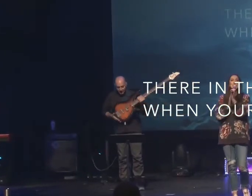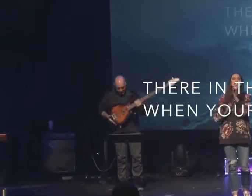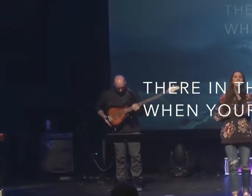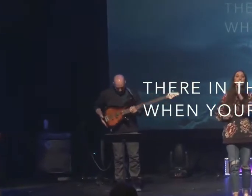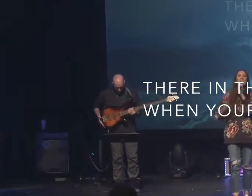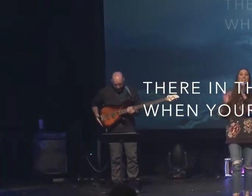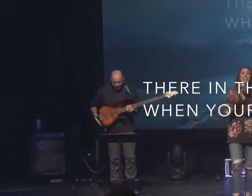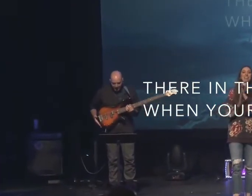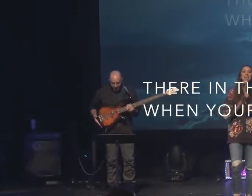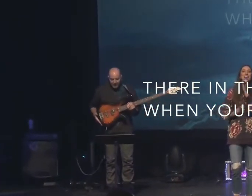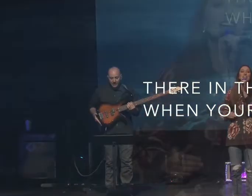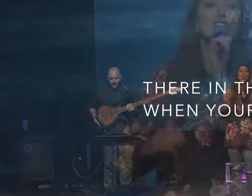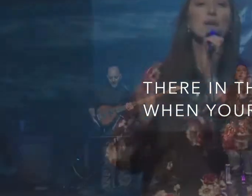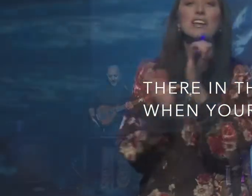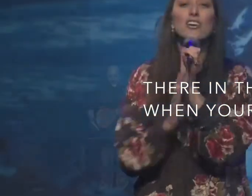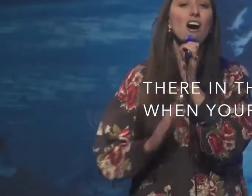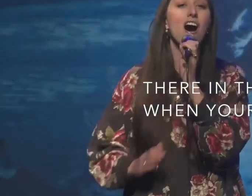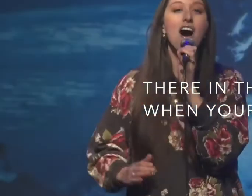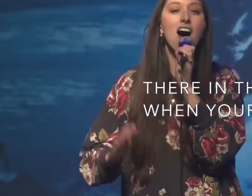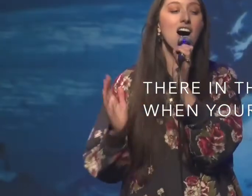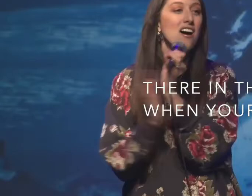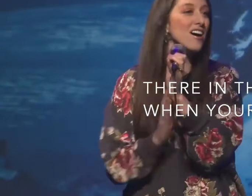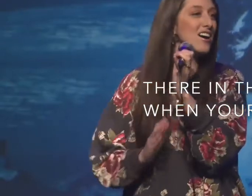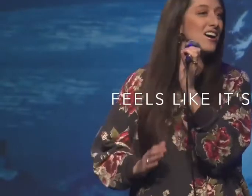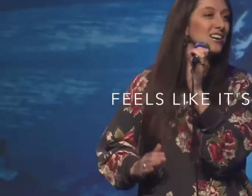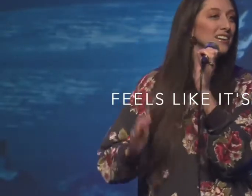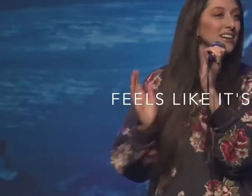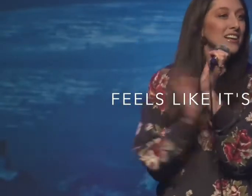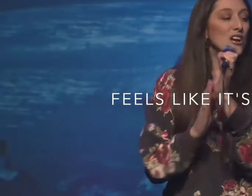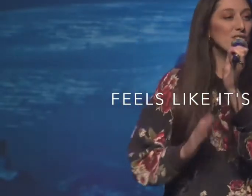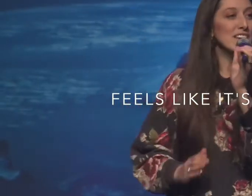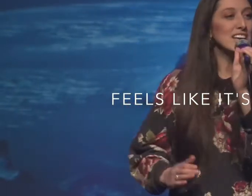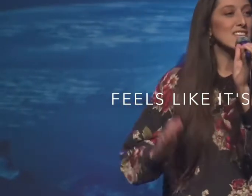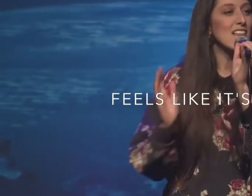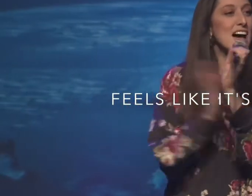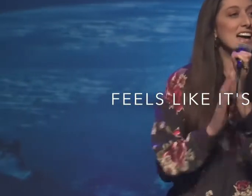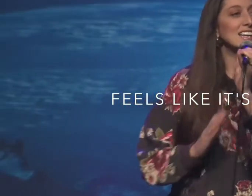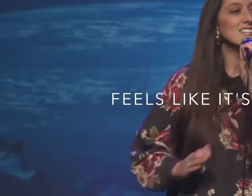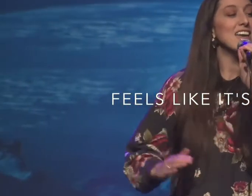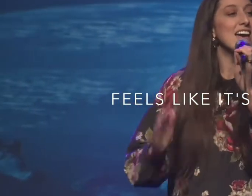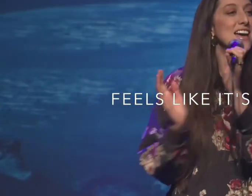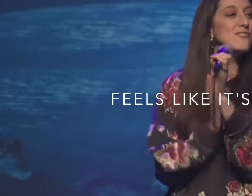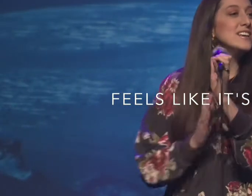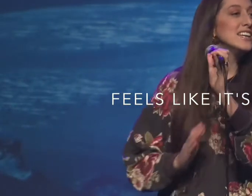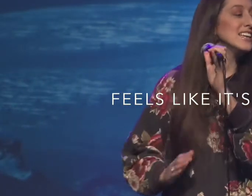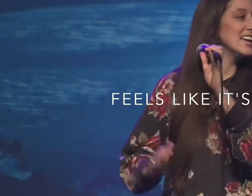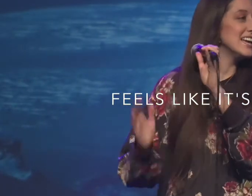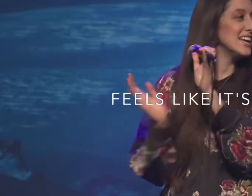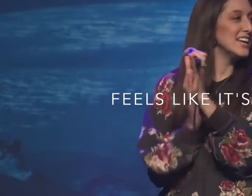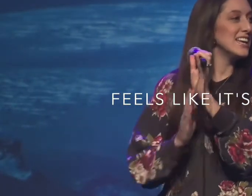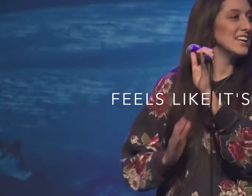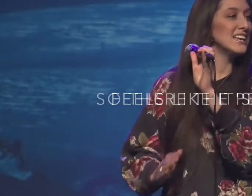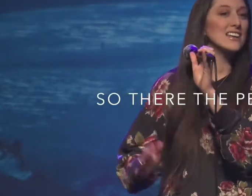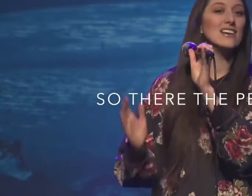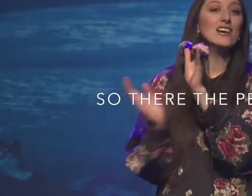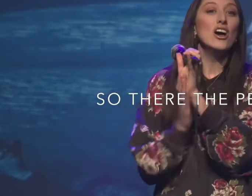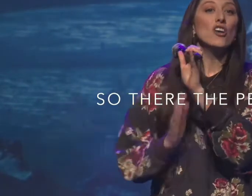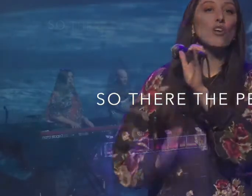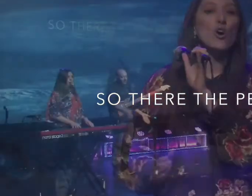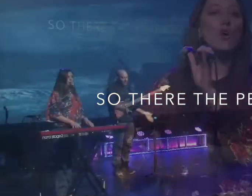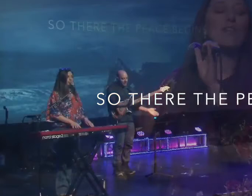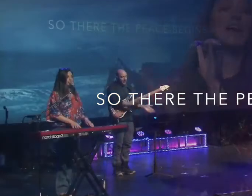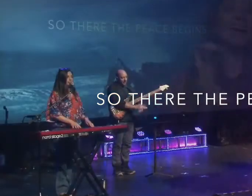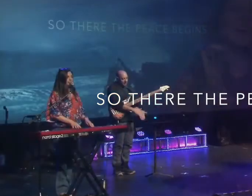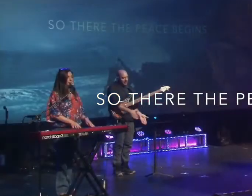There in the days when your heart feels like it's caving in,